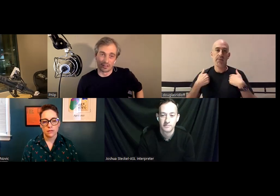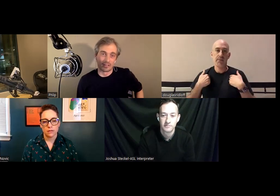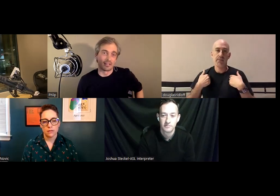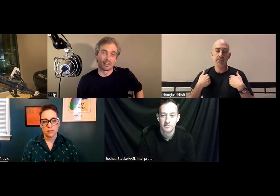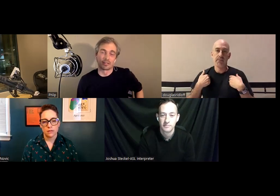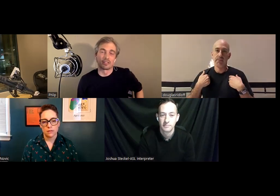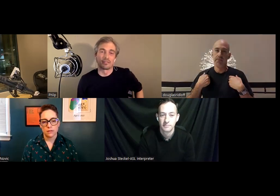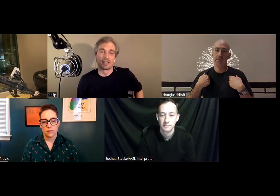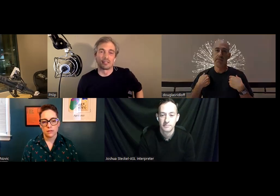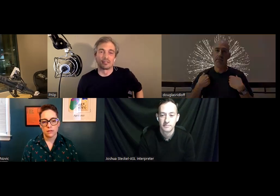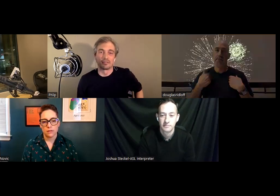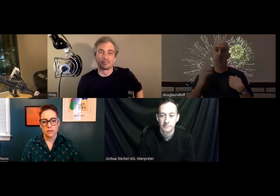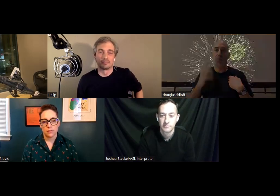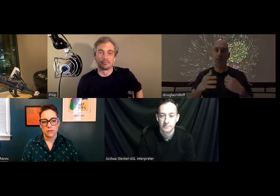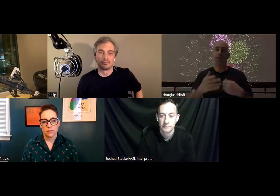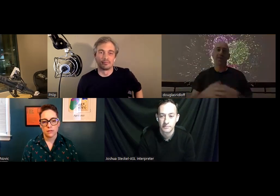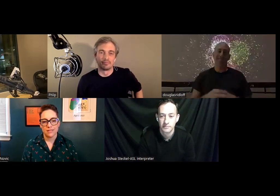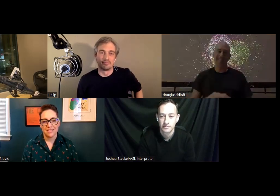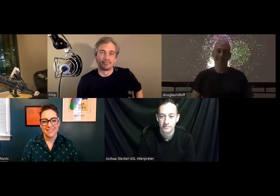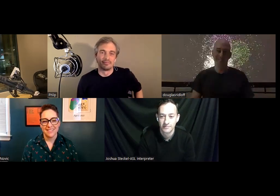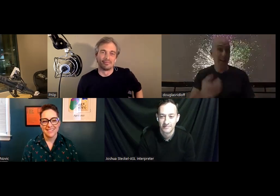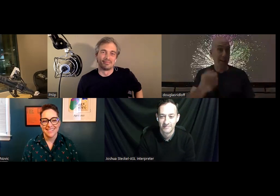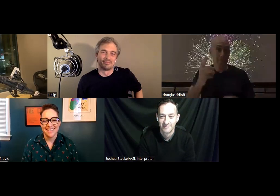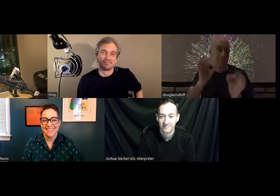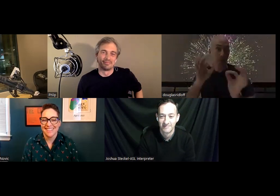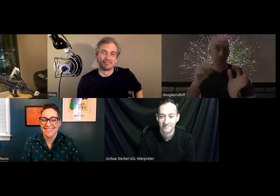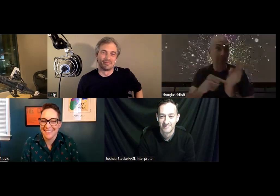And without each other, neither one can survive.